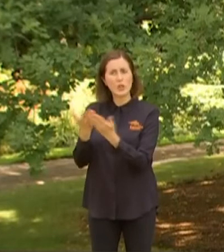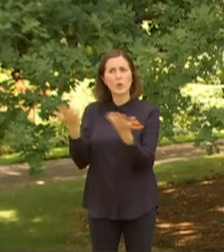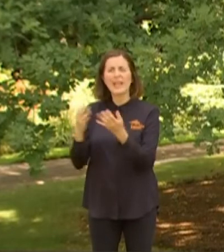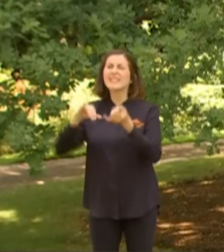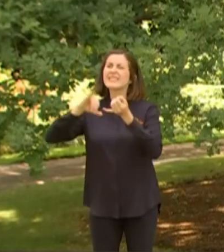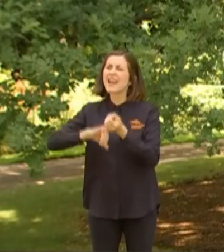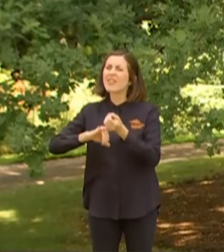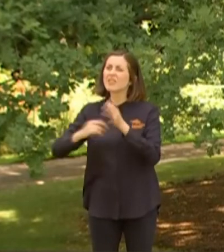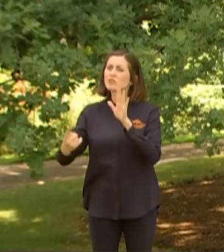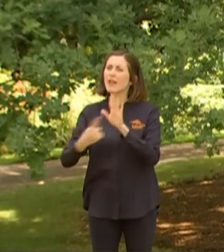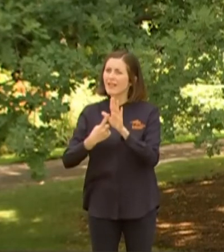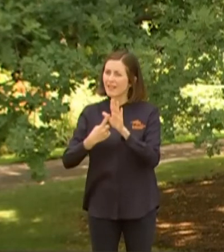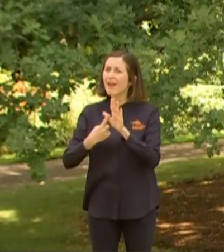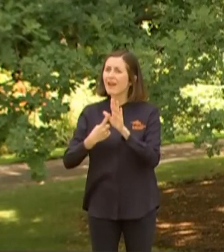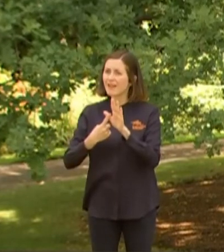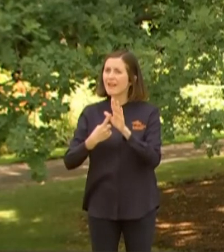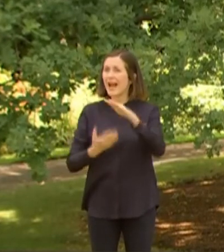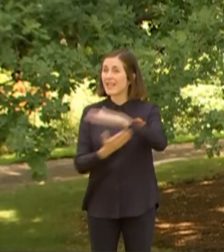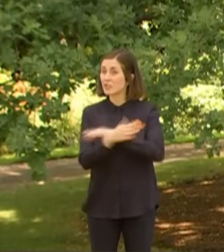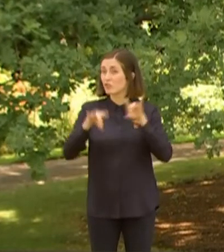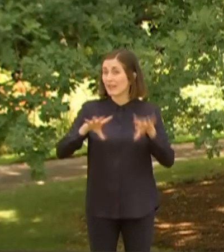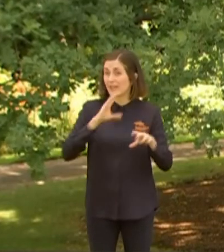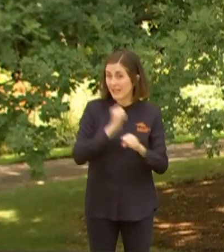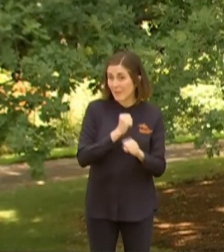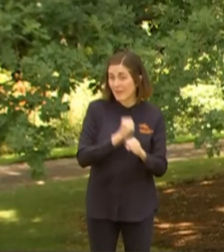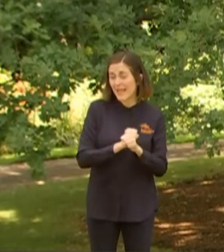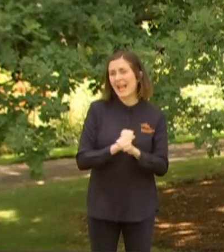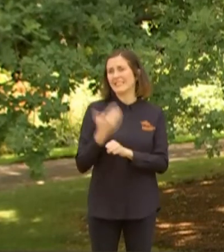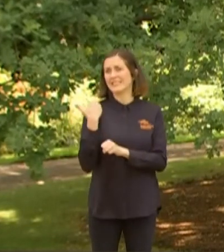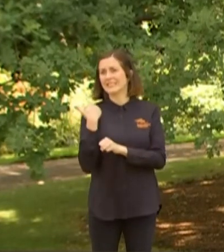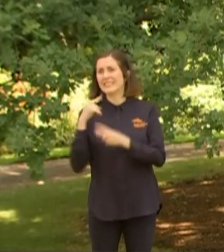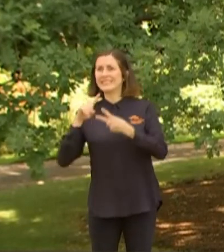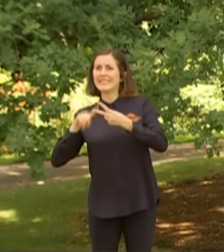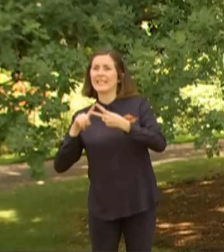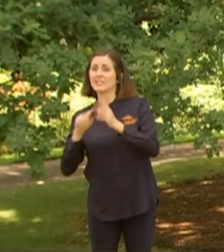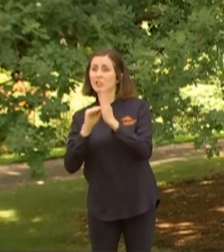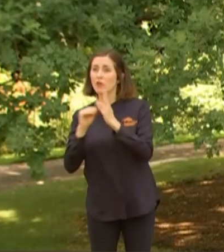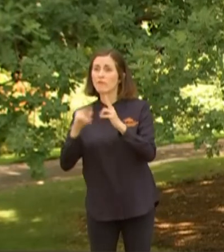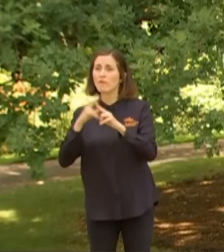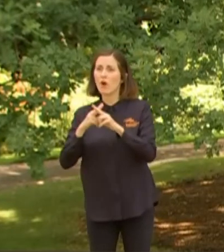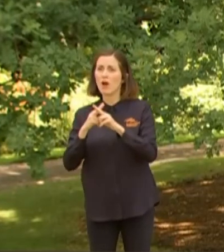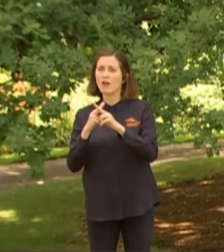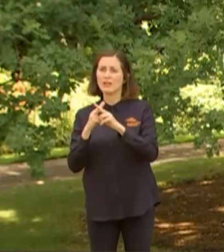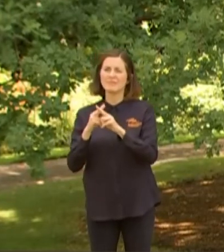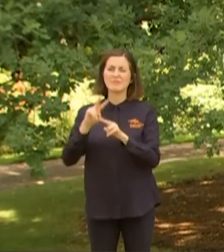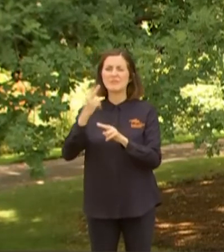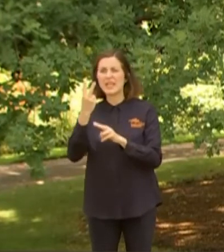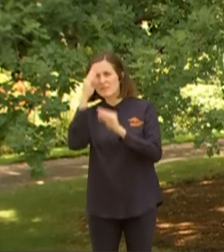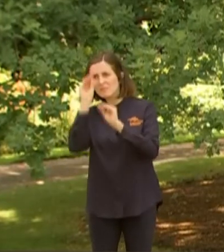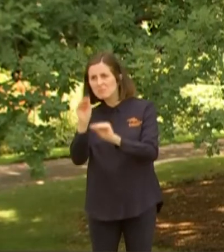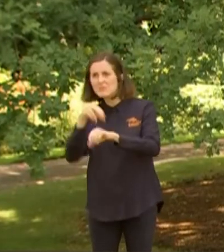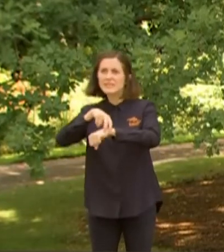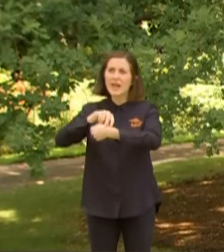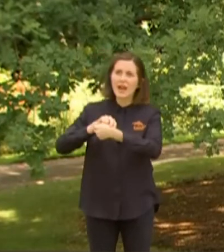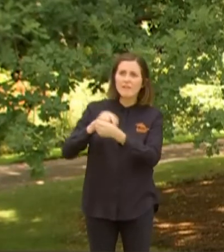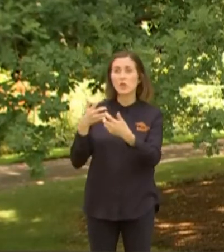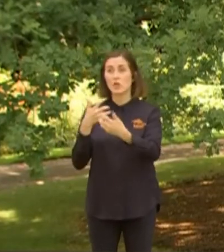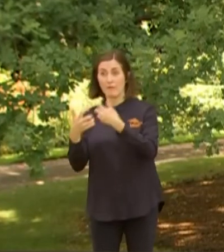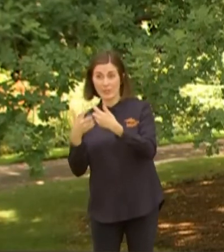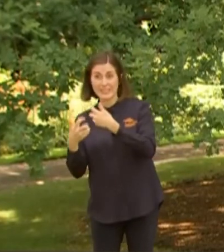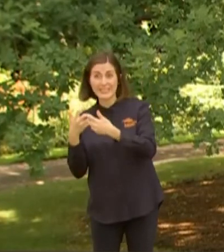Australia, the Commonwealth, and most recently as a Deputy Secretary in the Higher Education and Skills Division of the Department of Education and Training, and even